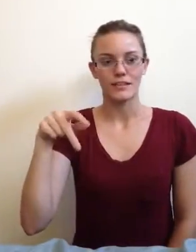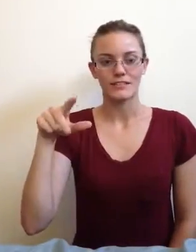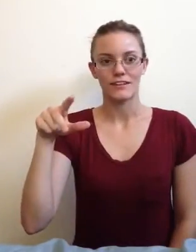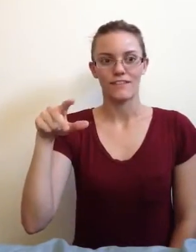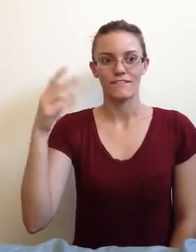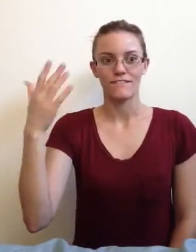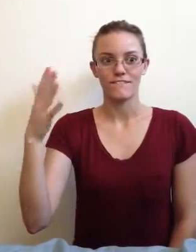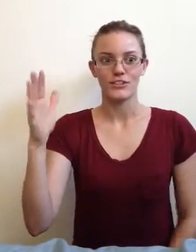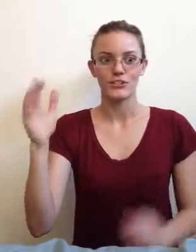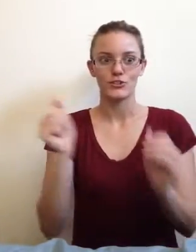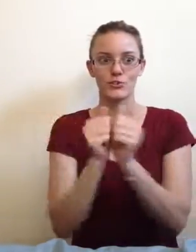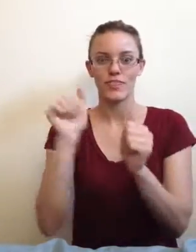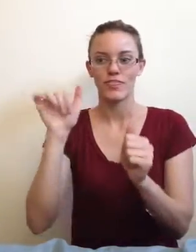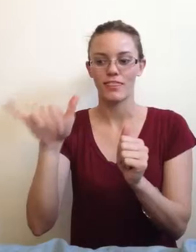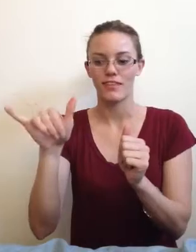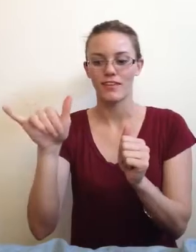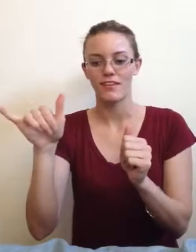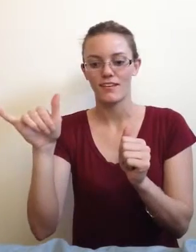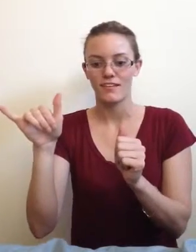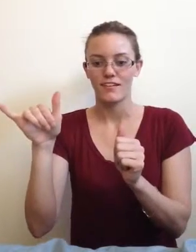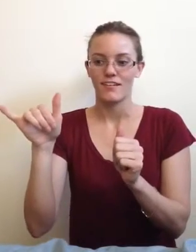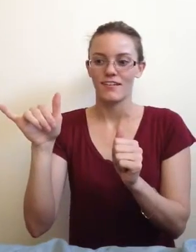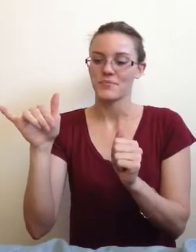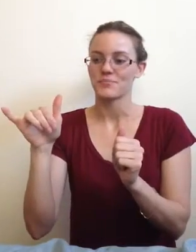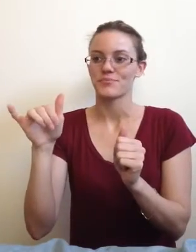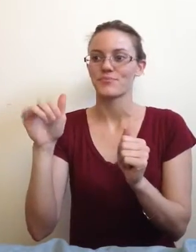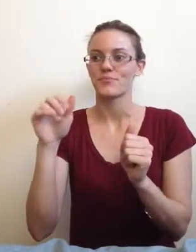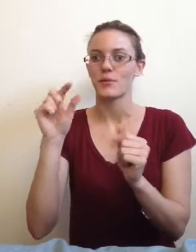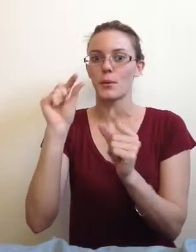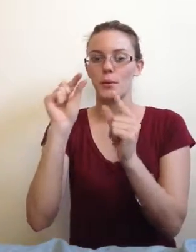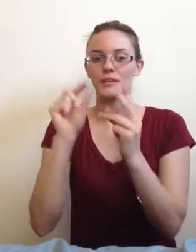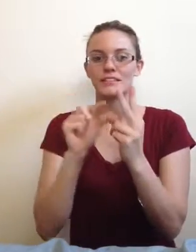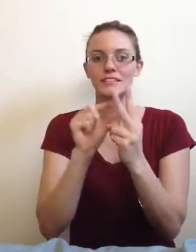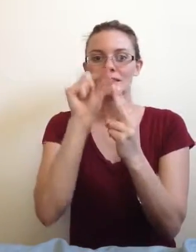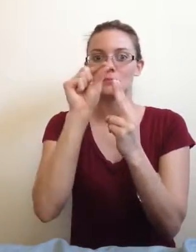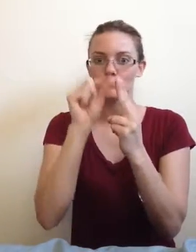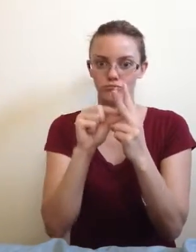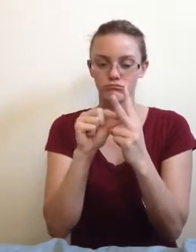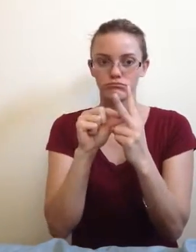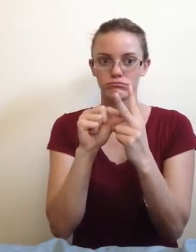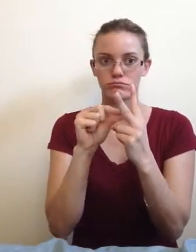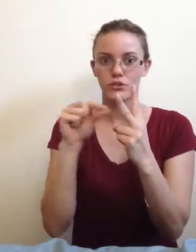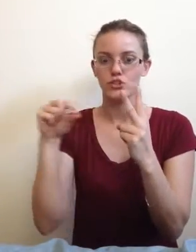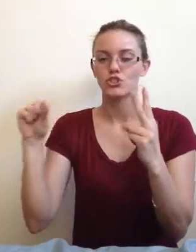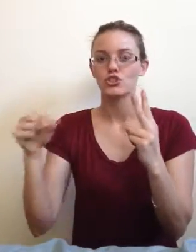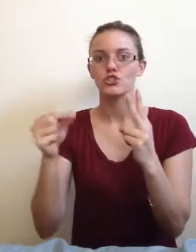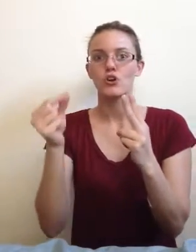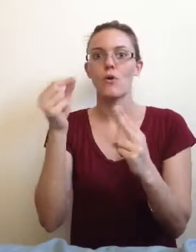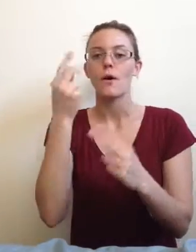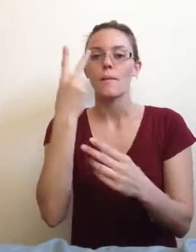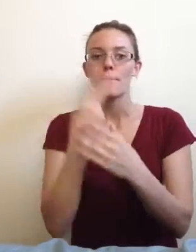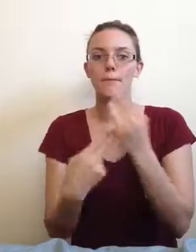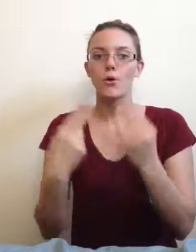again, you pull your zipper down, and then you're going to sew those two places on both sides where it was